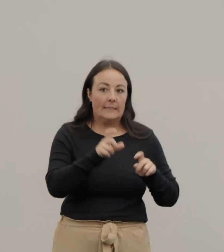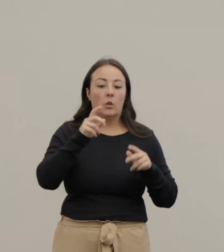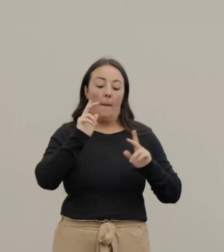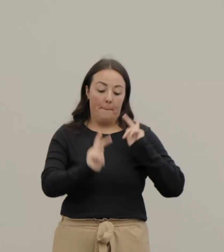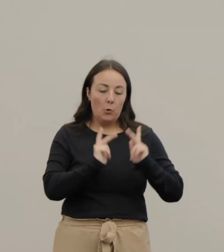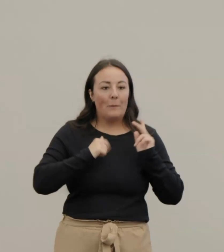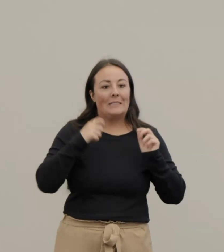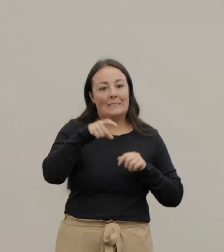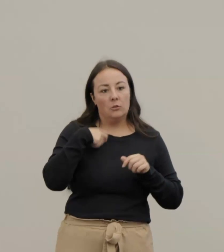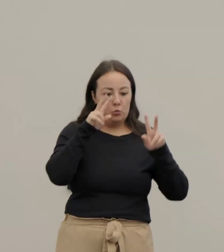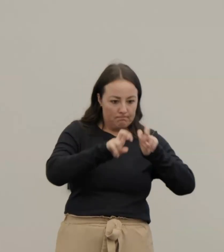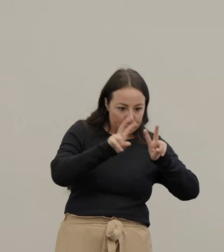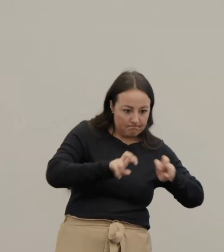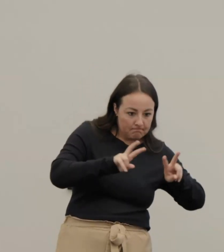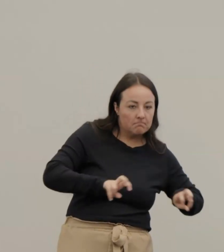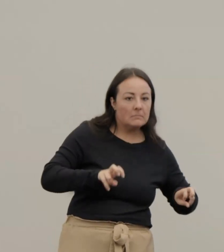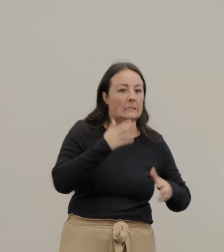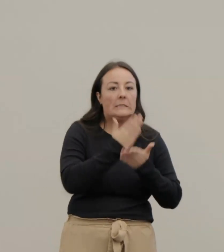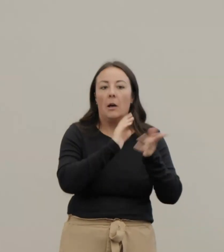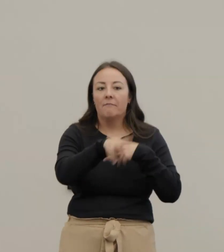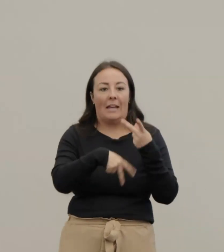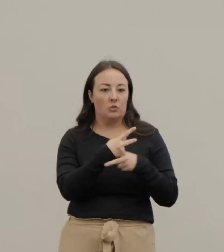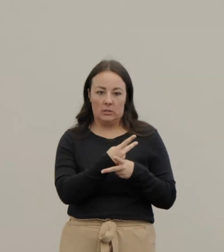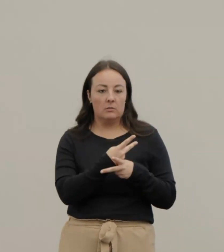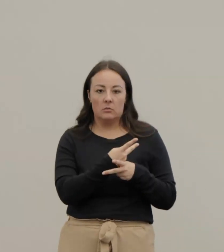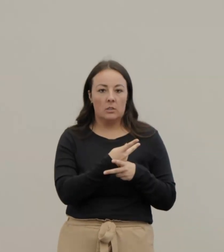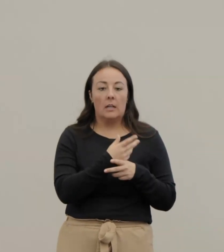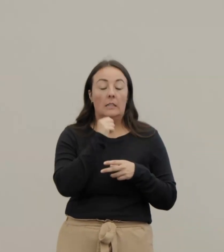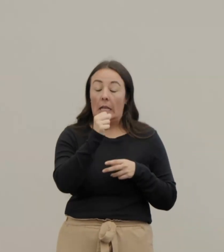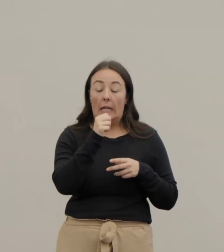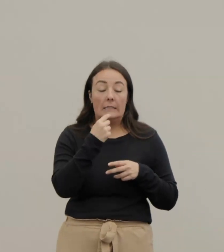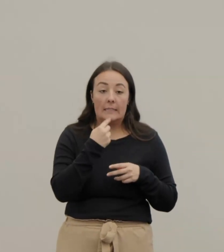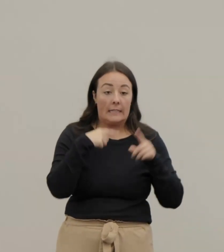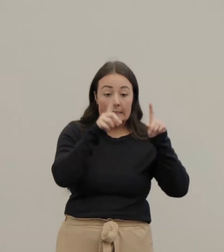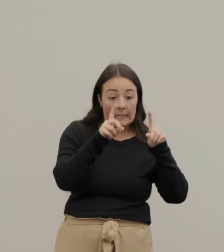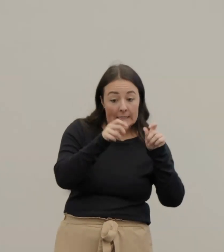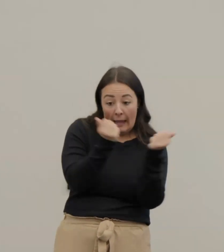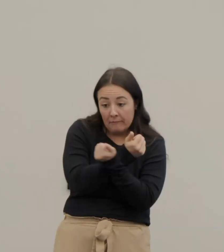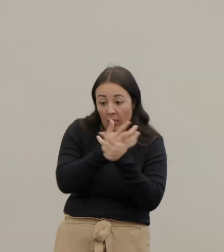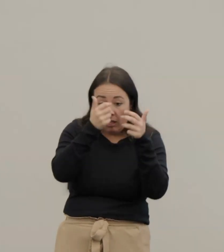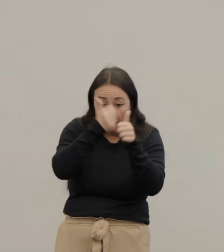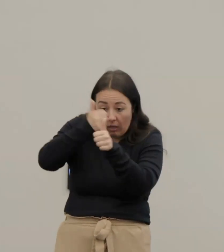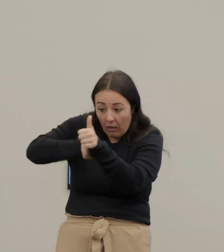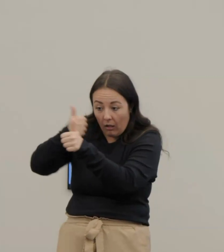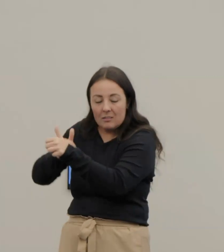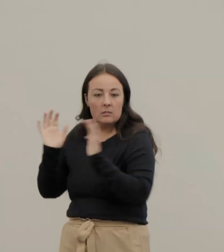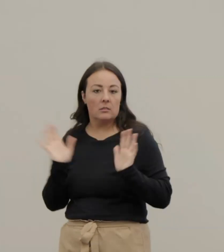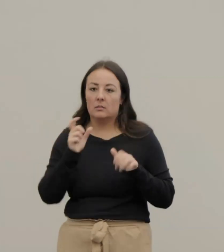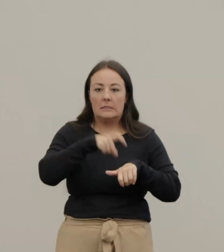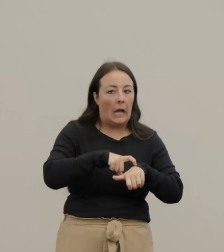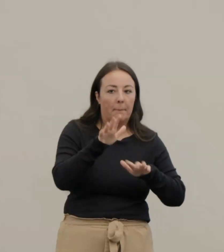the content you are making in some fashion. I'm not saying manually test every single thing. That's exorbitant time and space